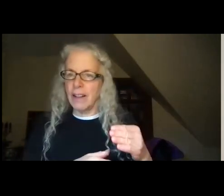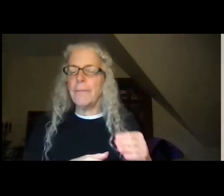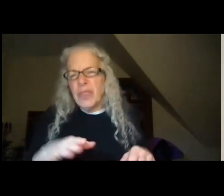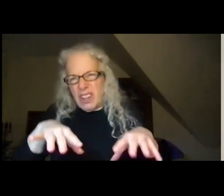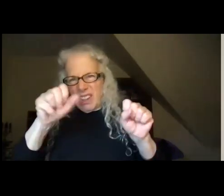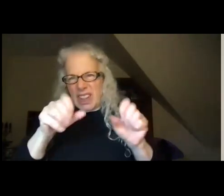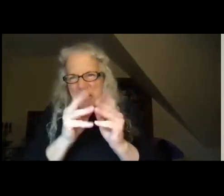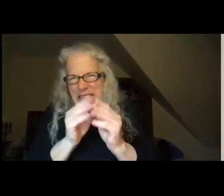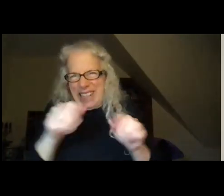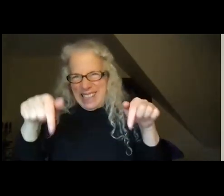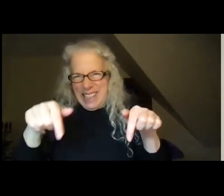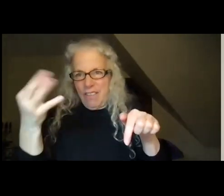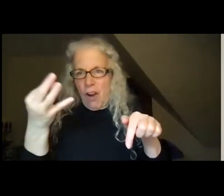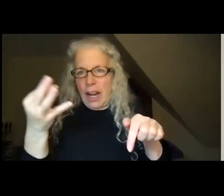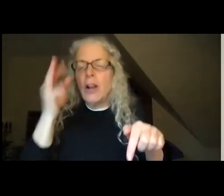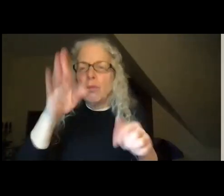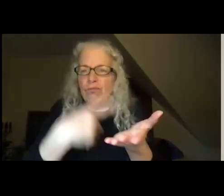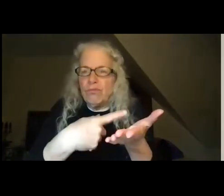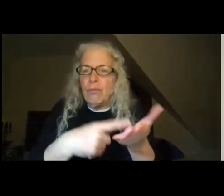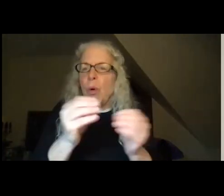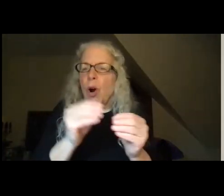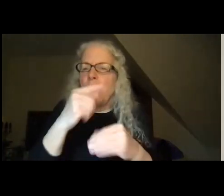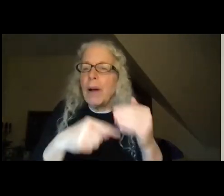to talk a little bit more about the results.